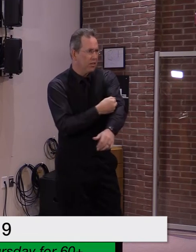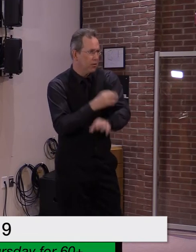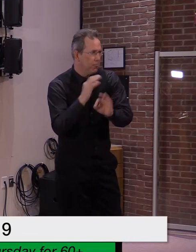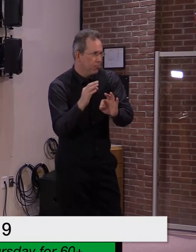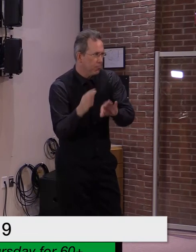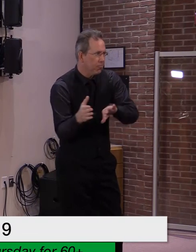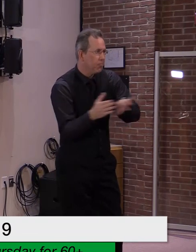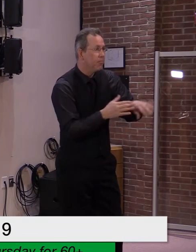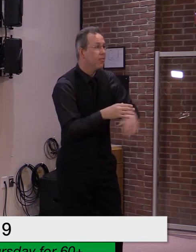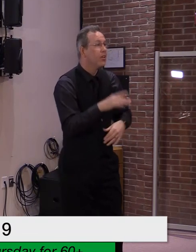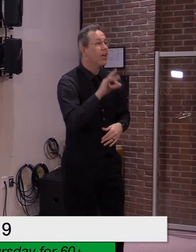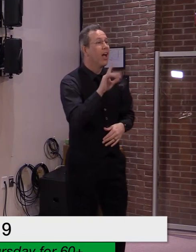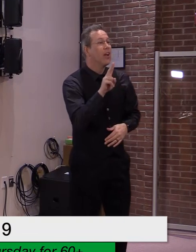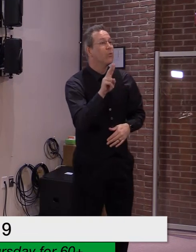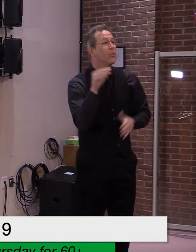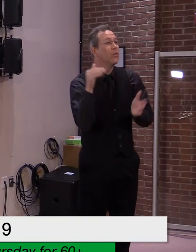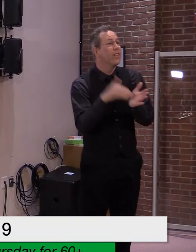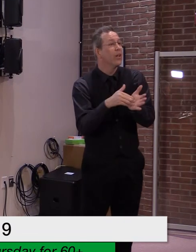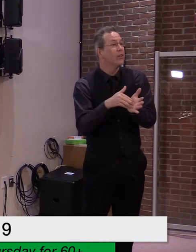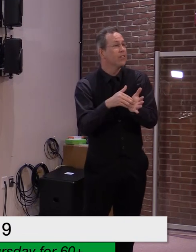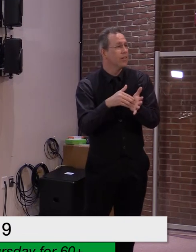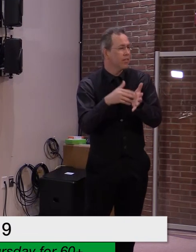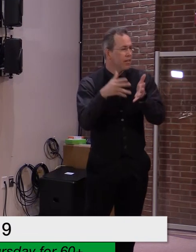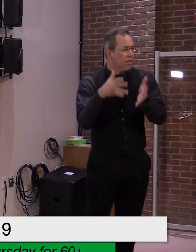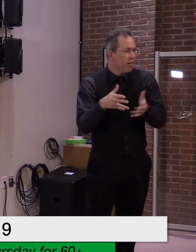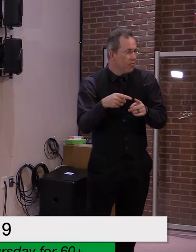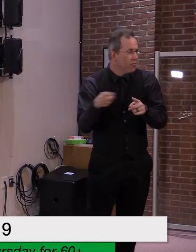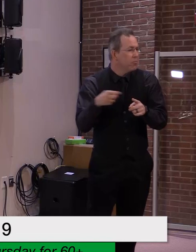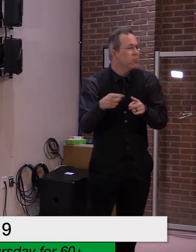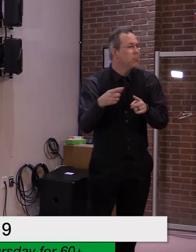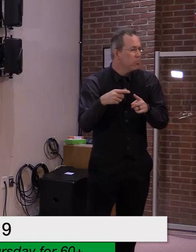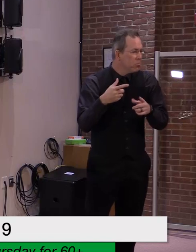82,500 have received their first dose of vaccine.